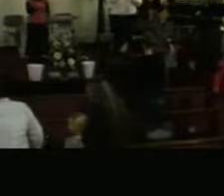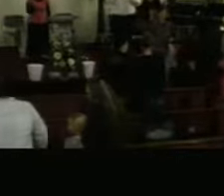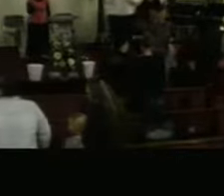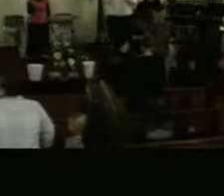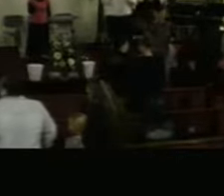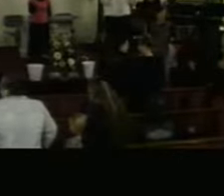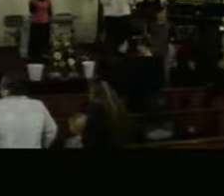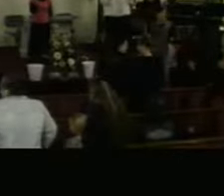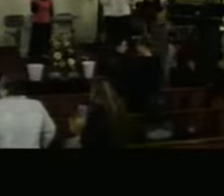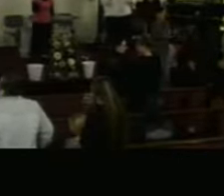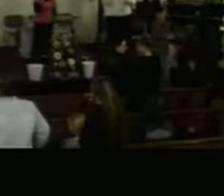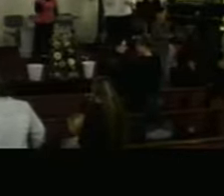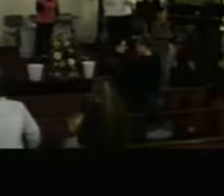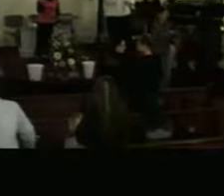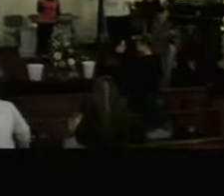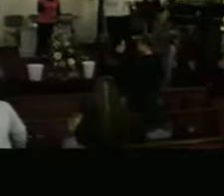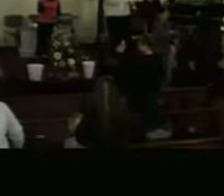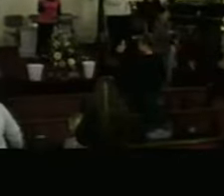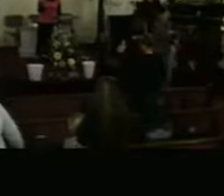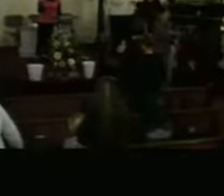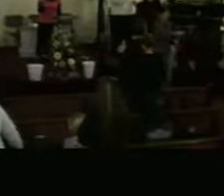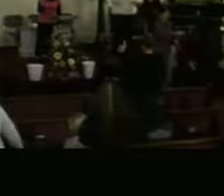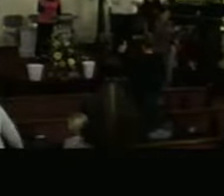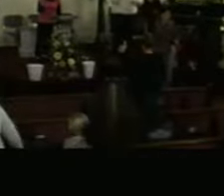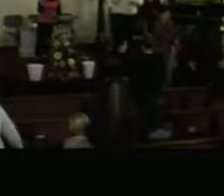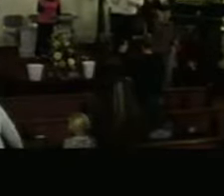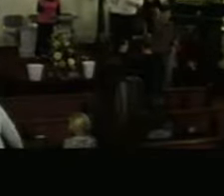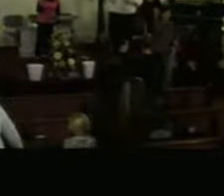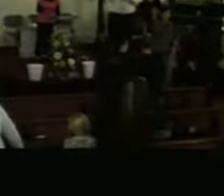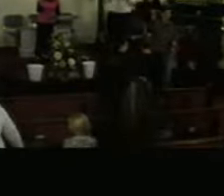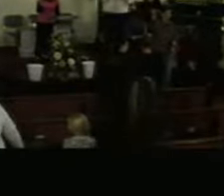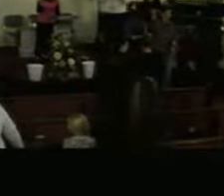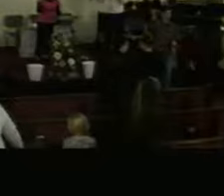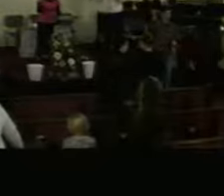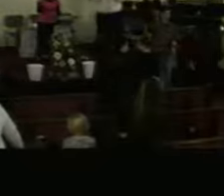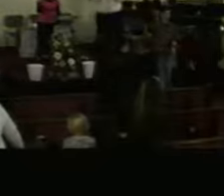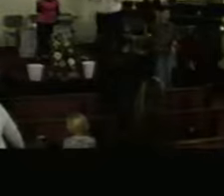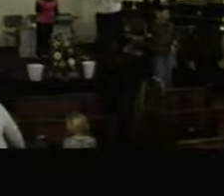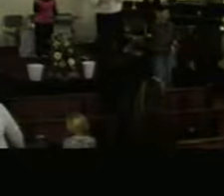no, none like you.